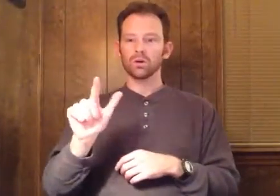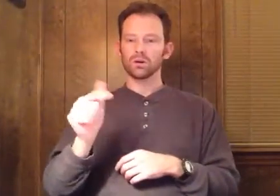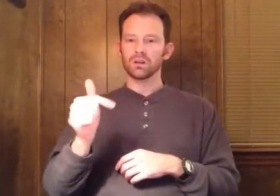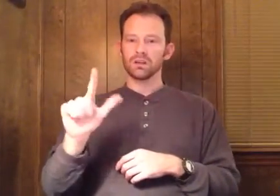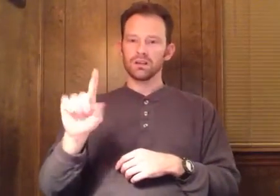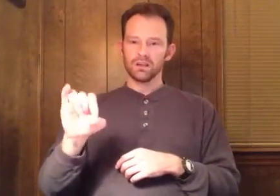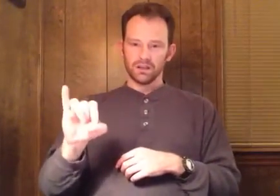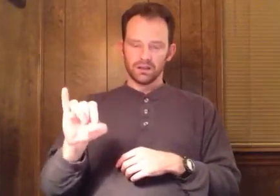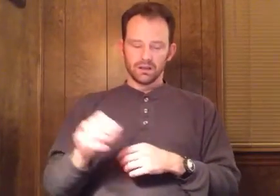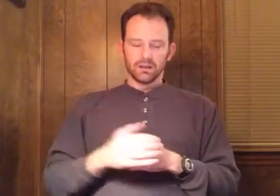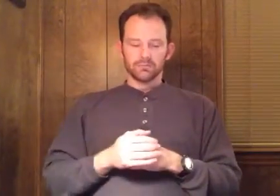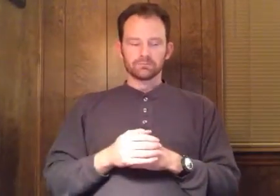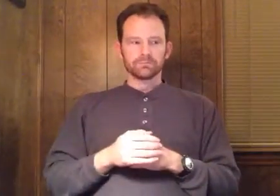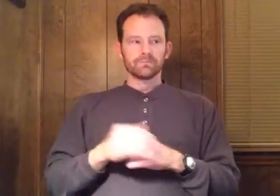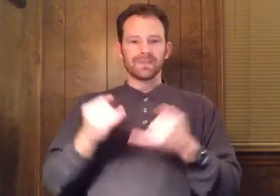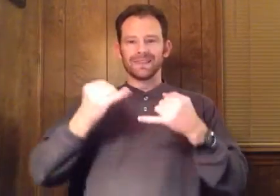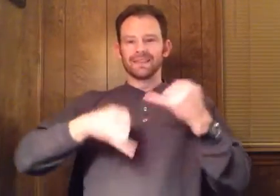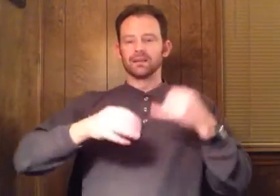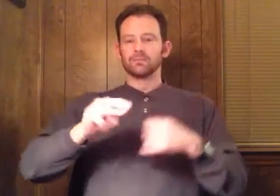And finally, the mitochondria.